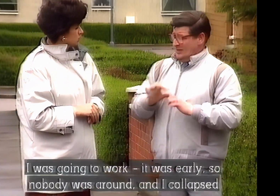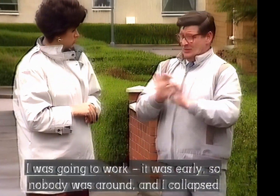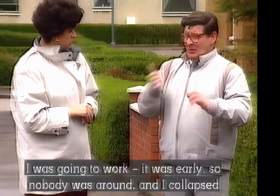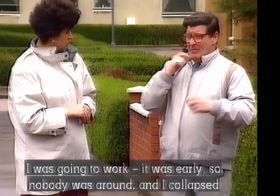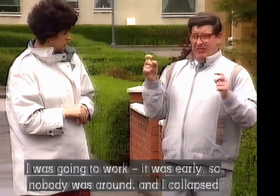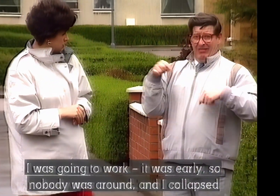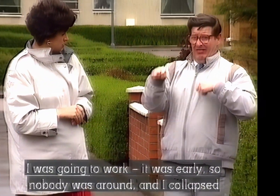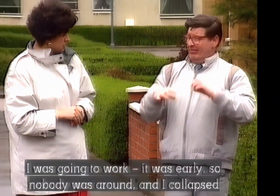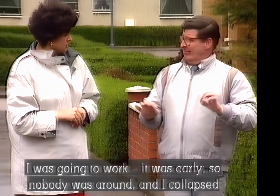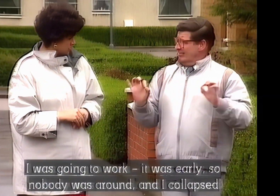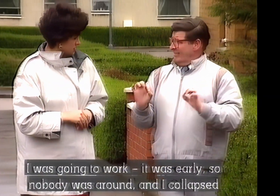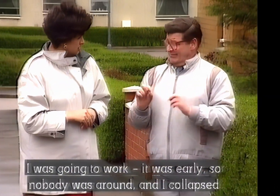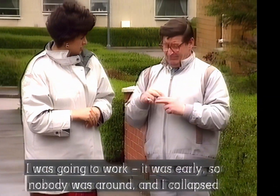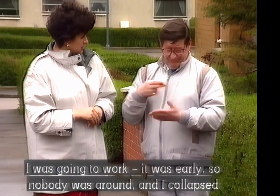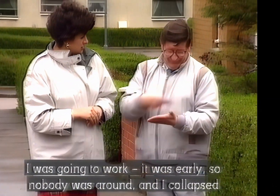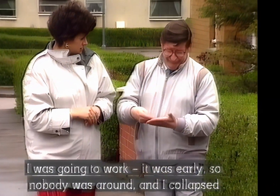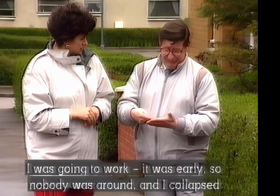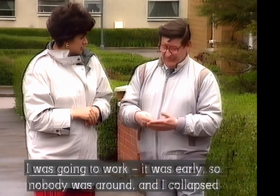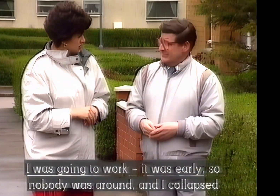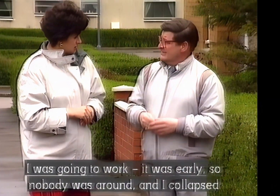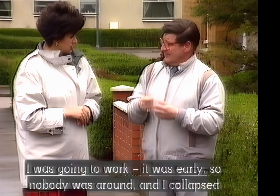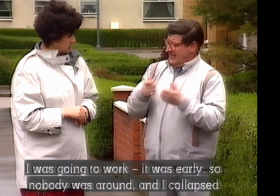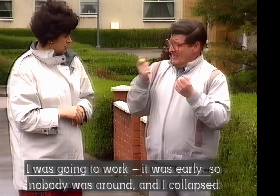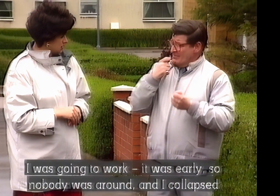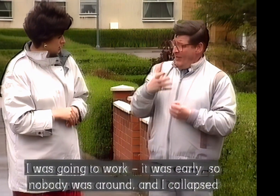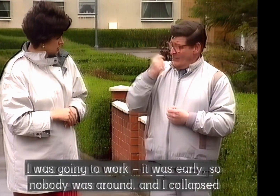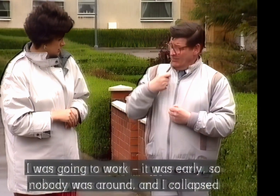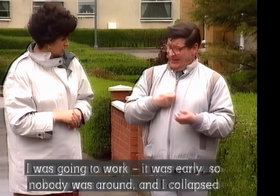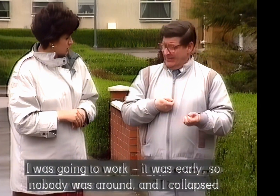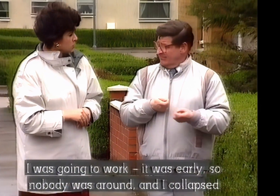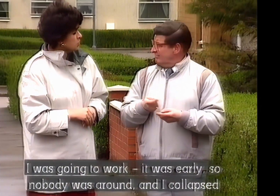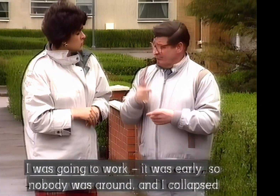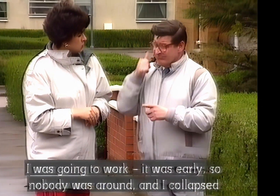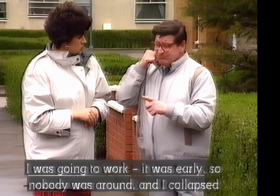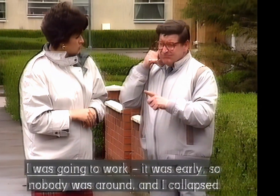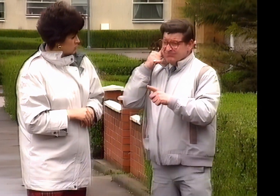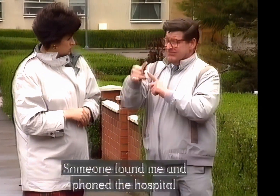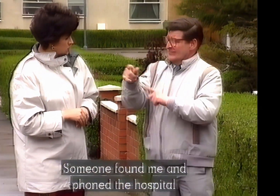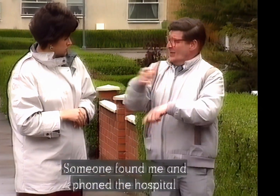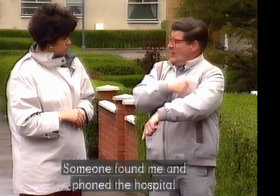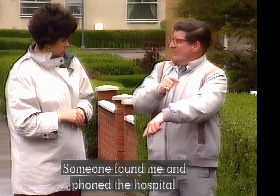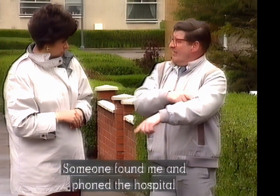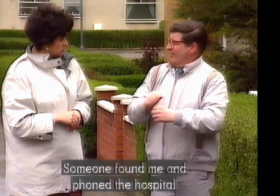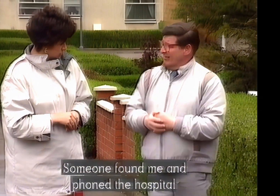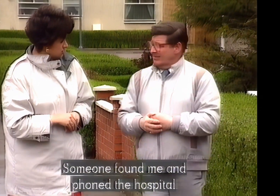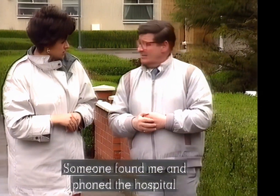on my way to work. It was early morning, so there was nobody around, and I had collapsed. Someone found me and phoned the